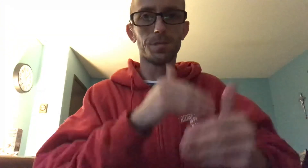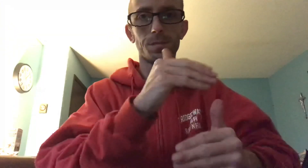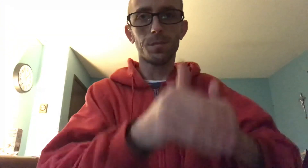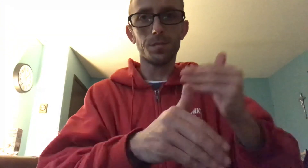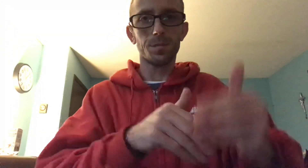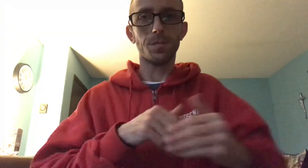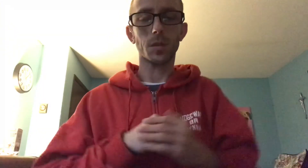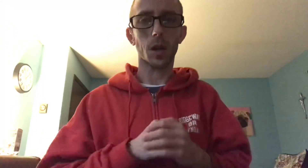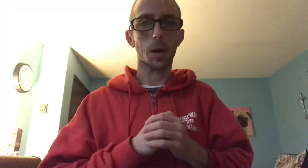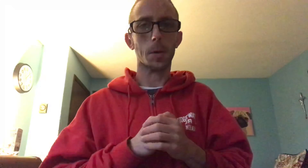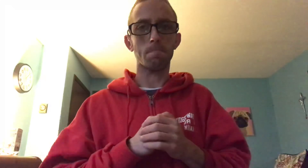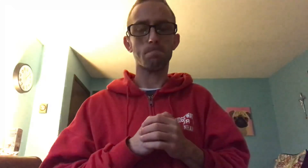um,